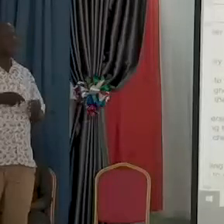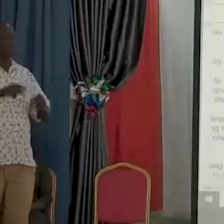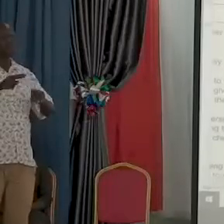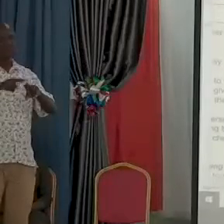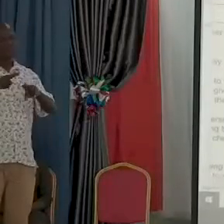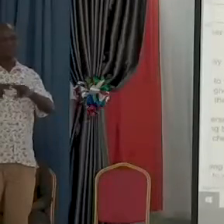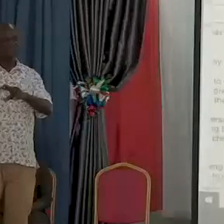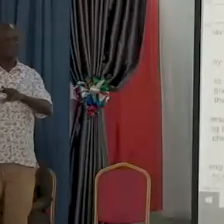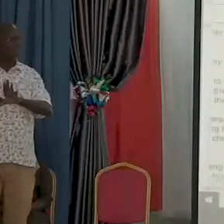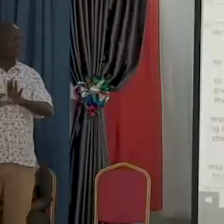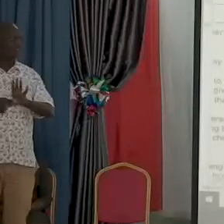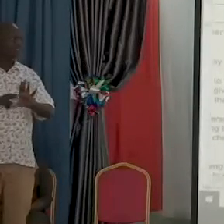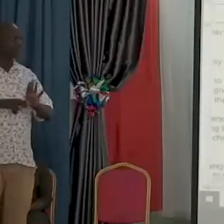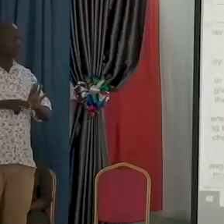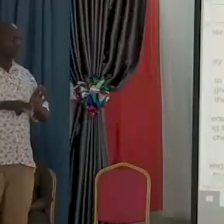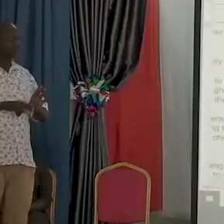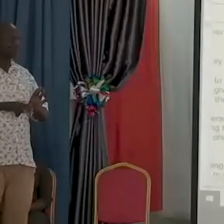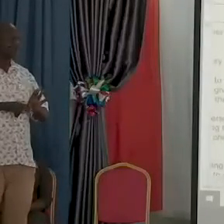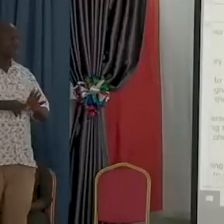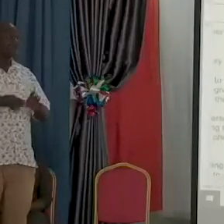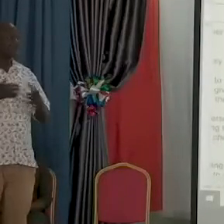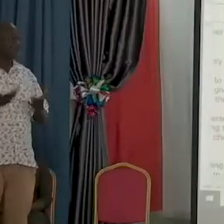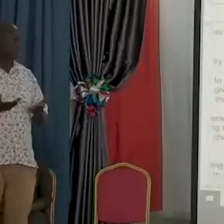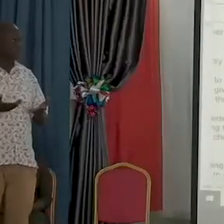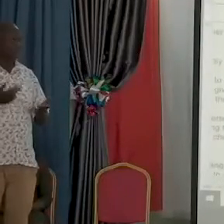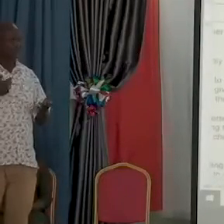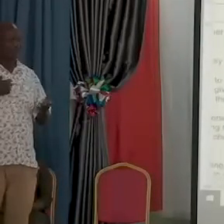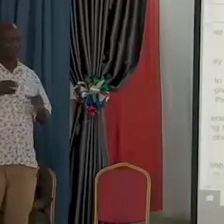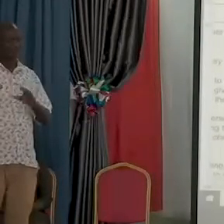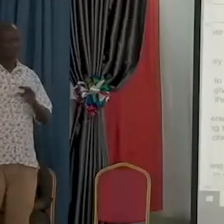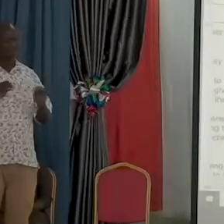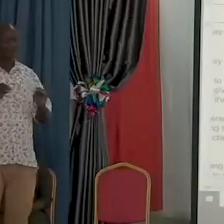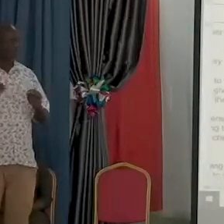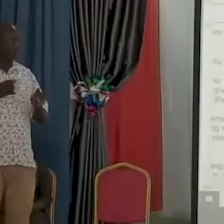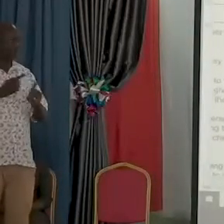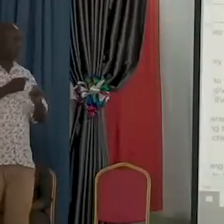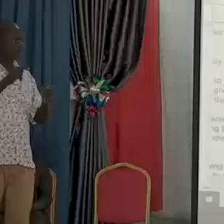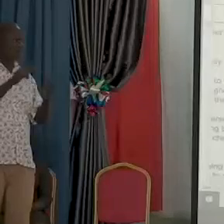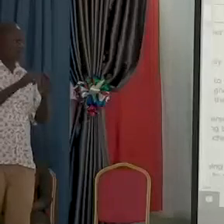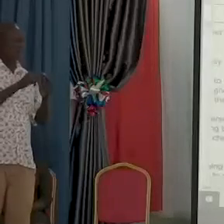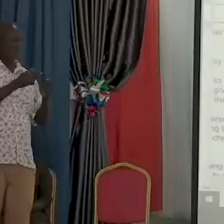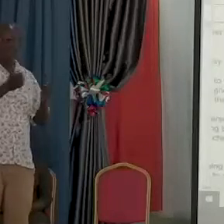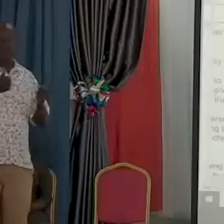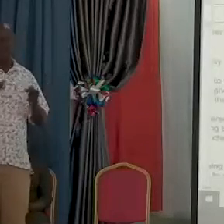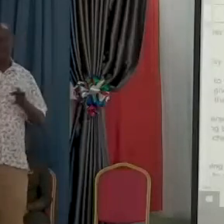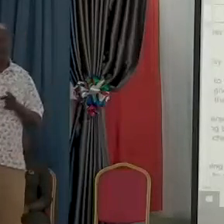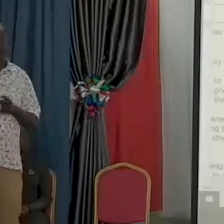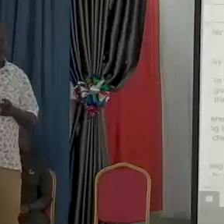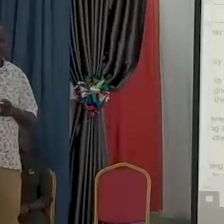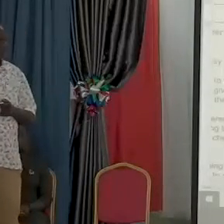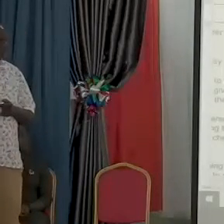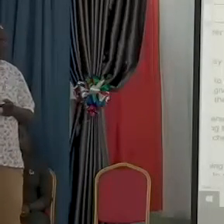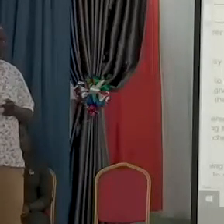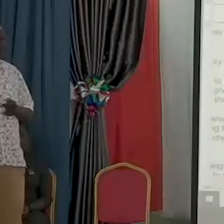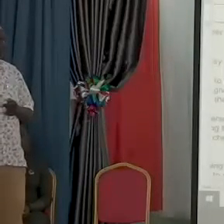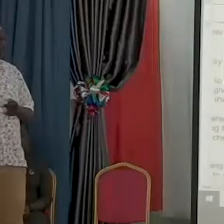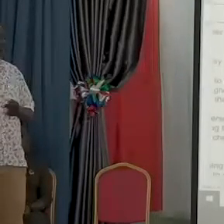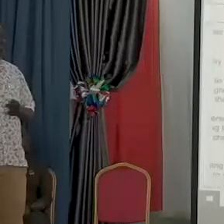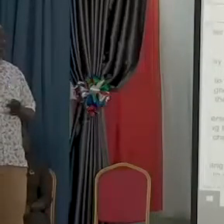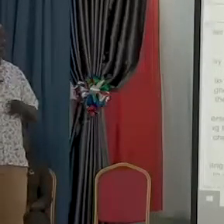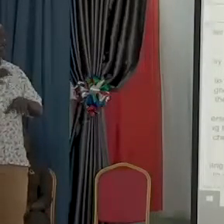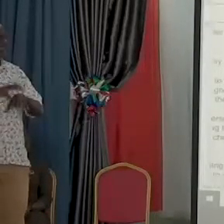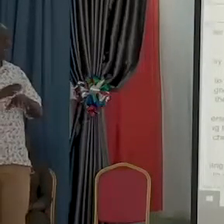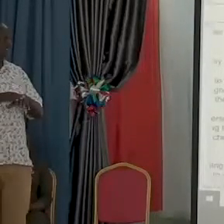chairs. Maybe when it's time to move from one place to another, we get some